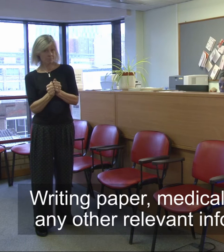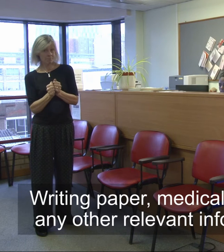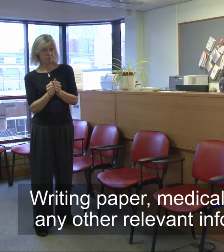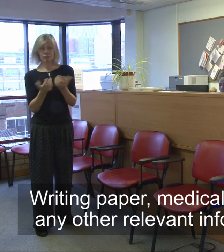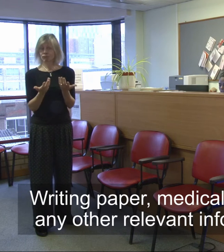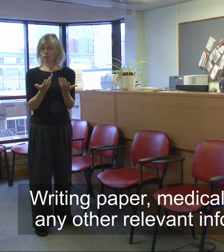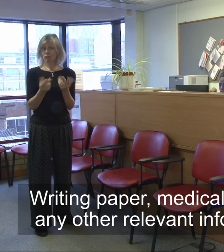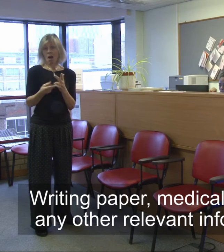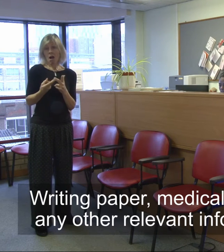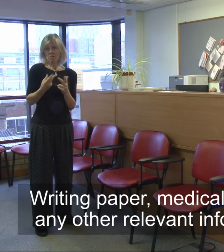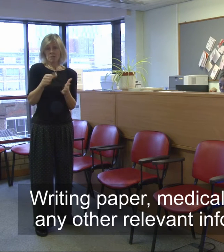any other relevant information.